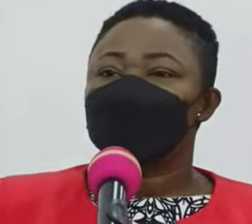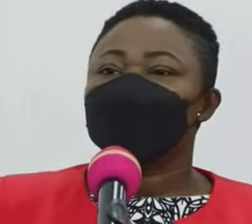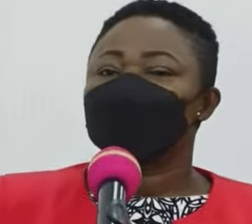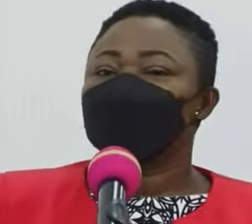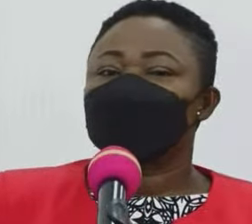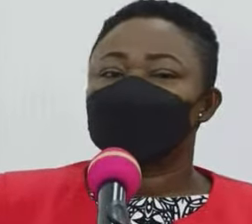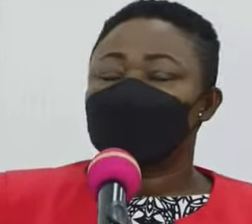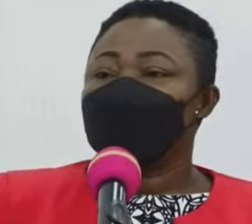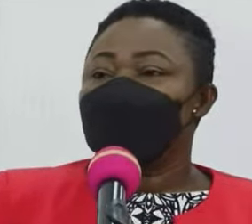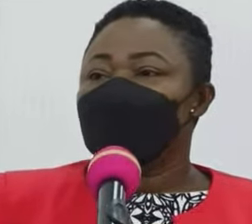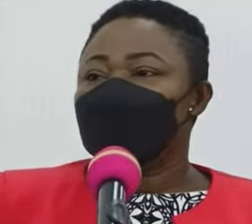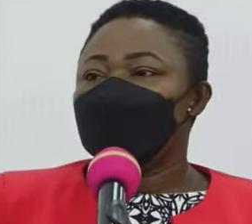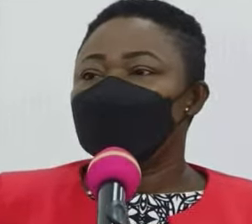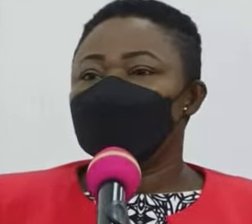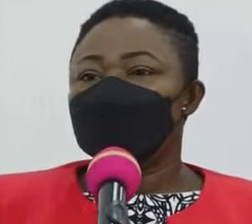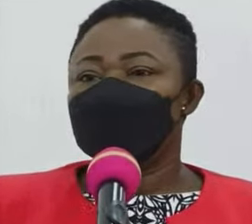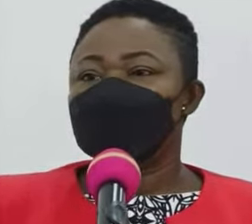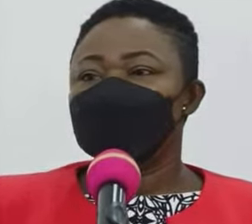men trained so that